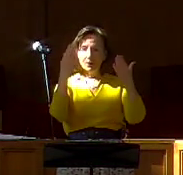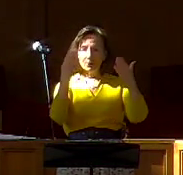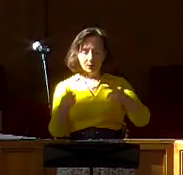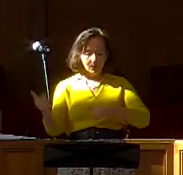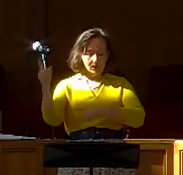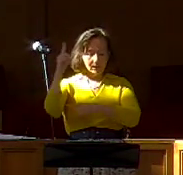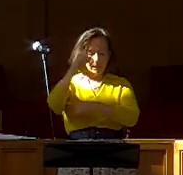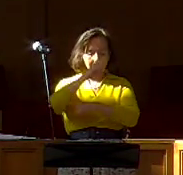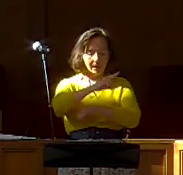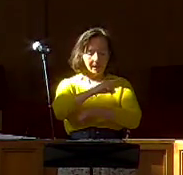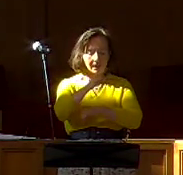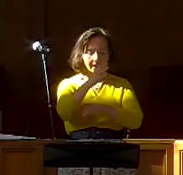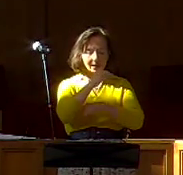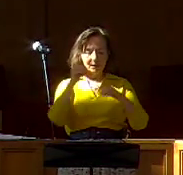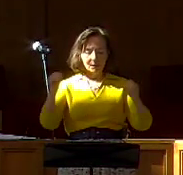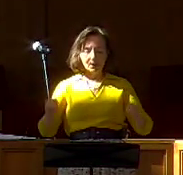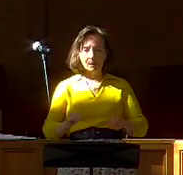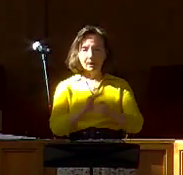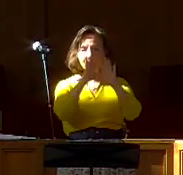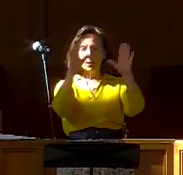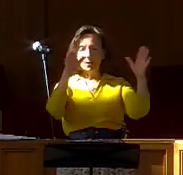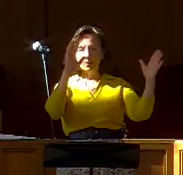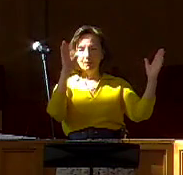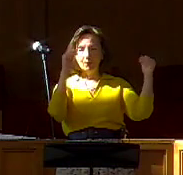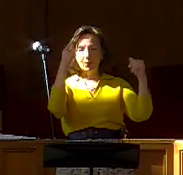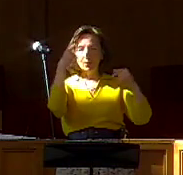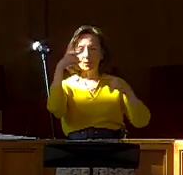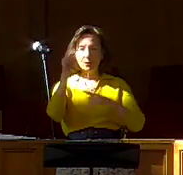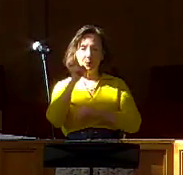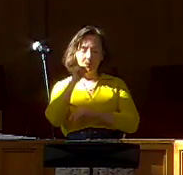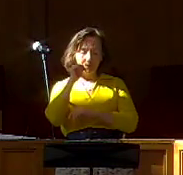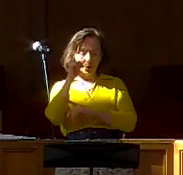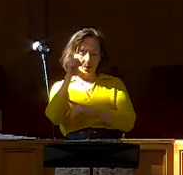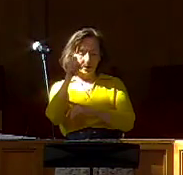for today and bright hope for